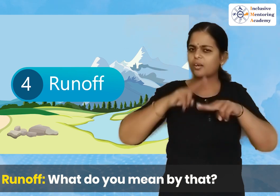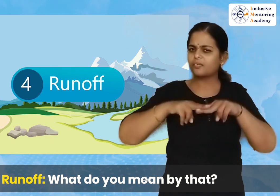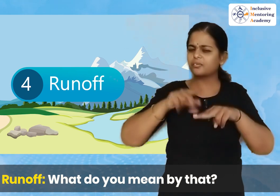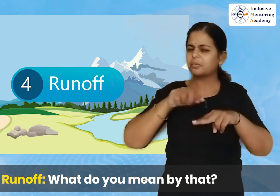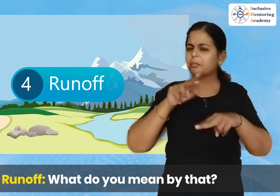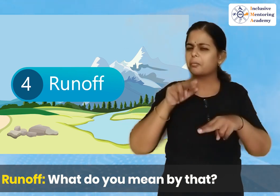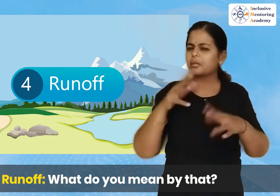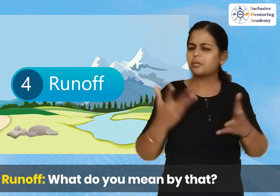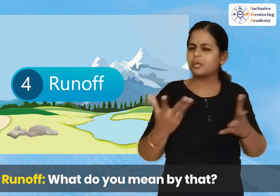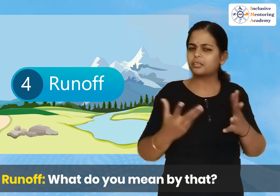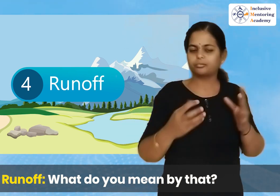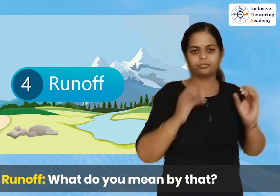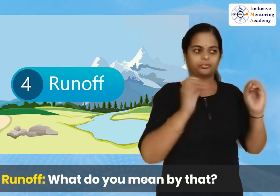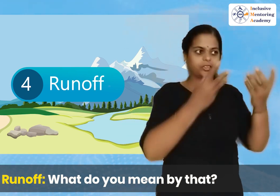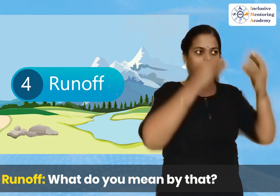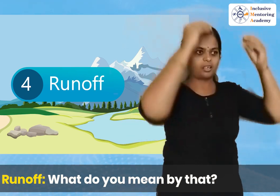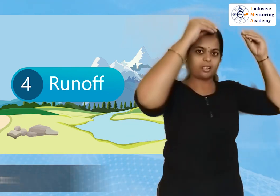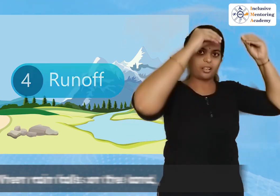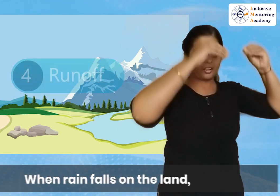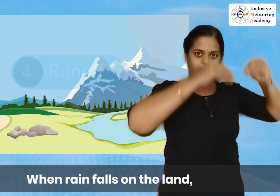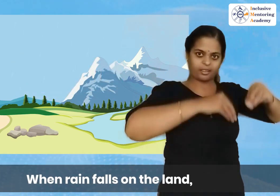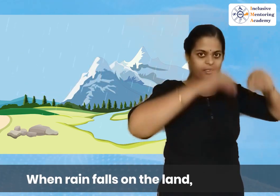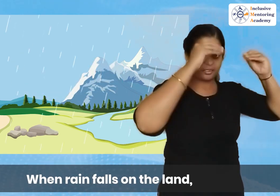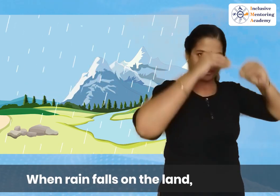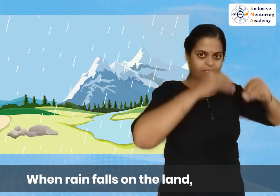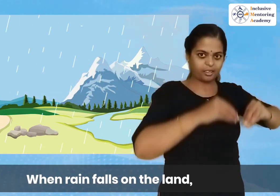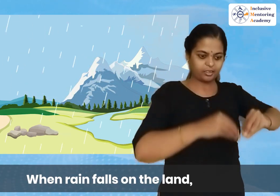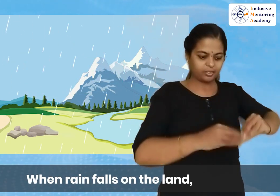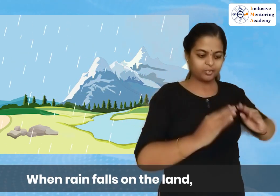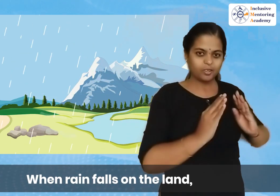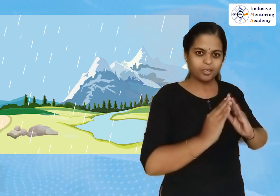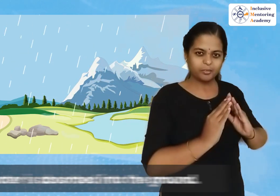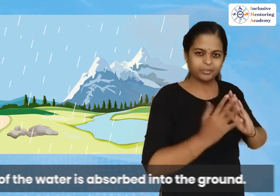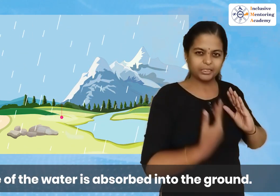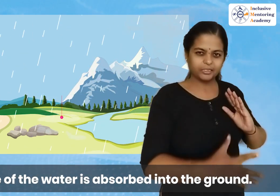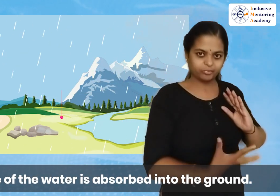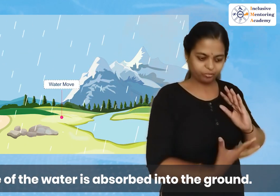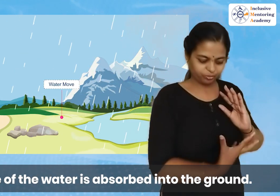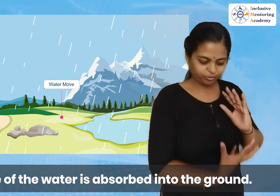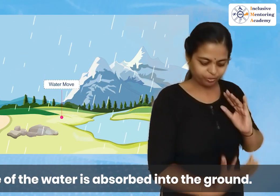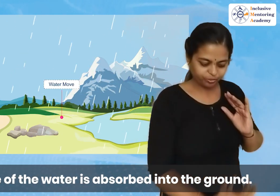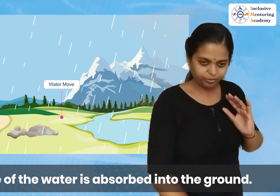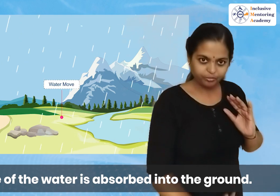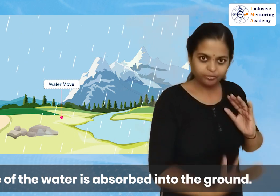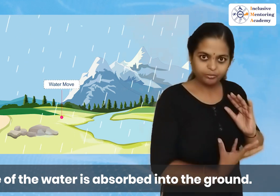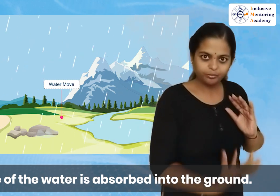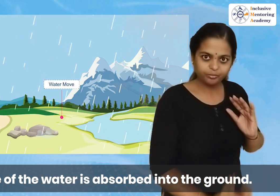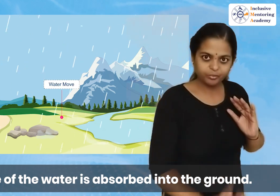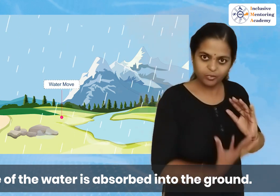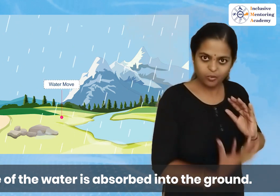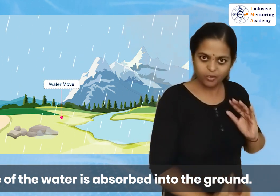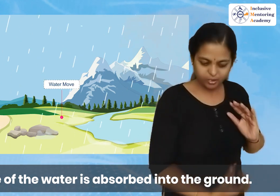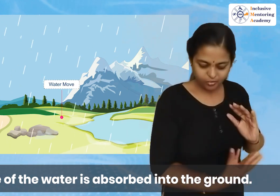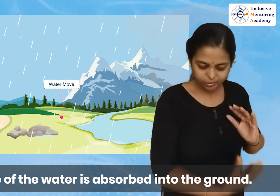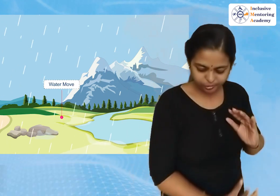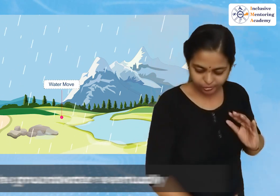What do you mean by that? When rain falls on the land, some of the water is absorbed into the ground. Most